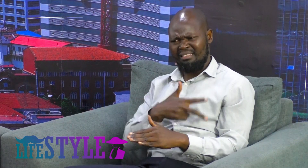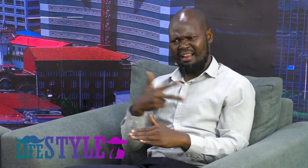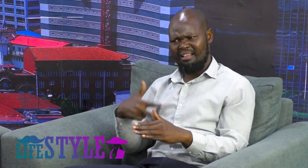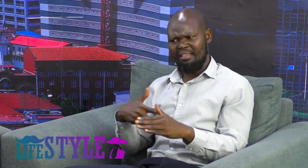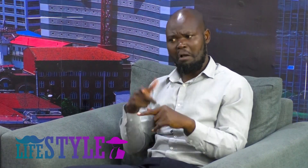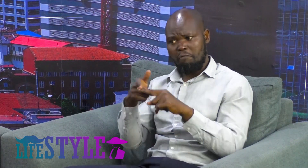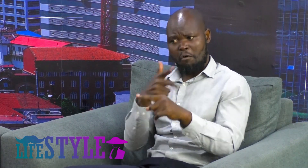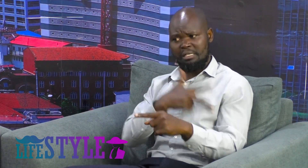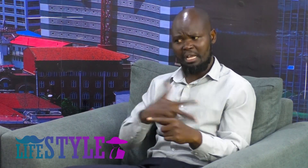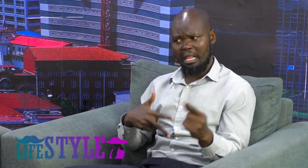that